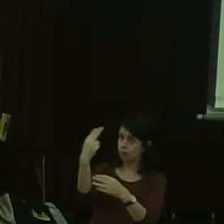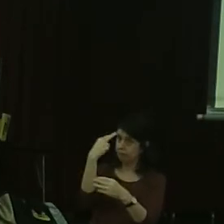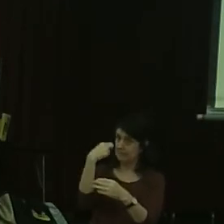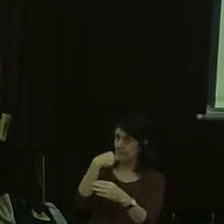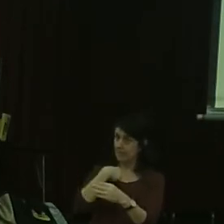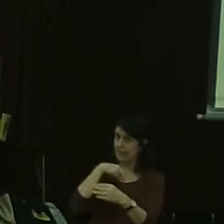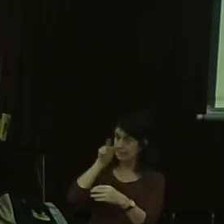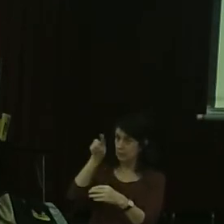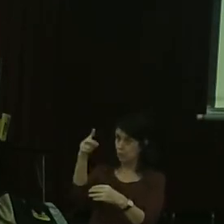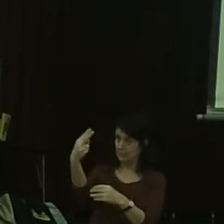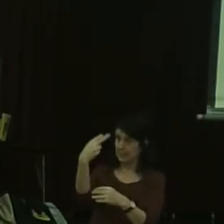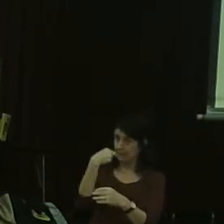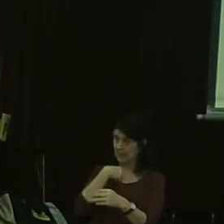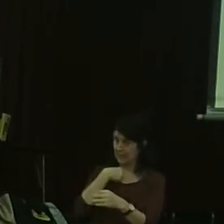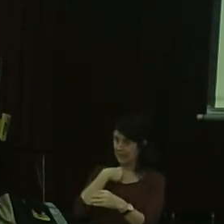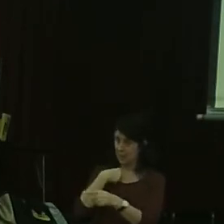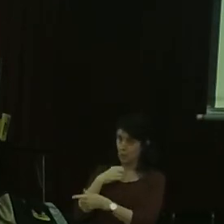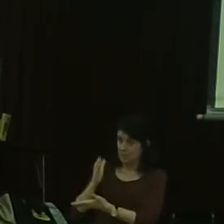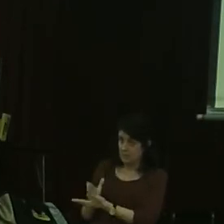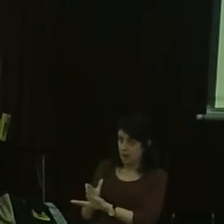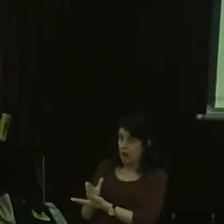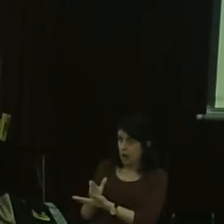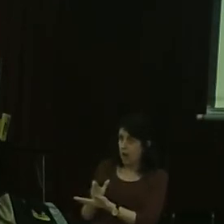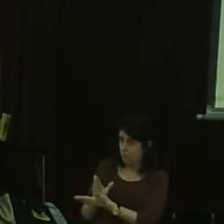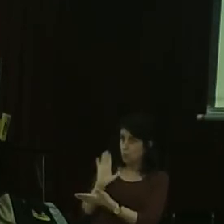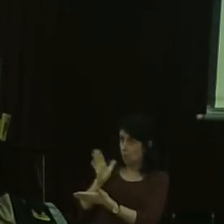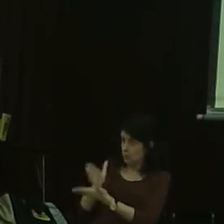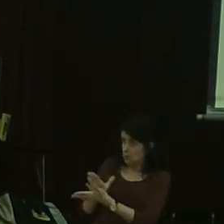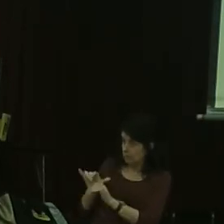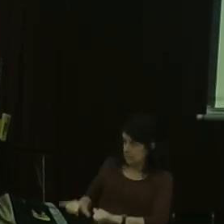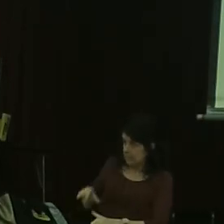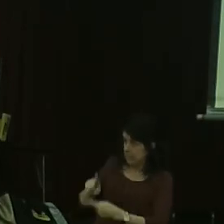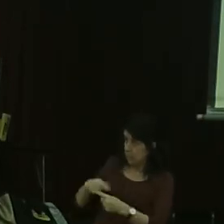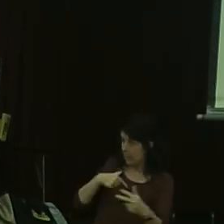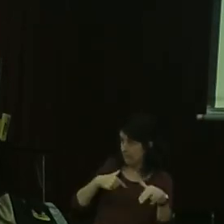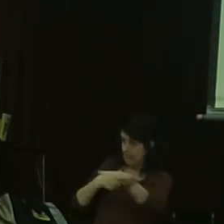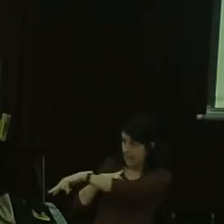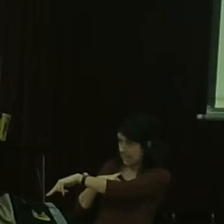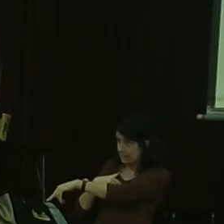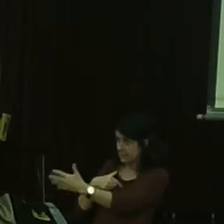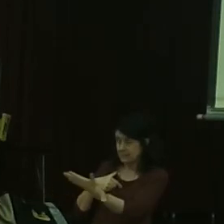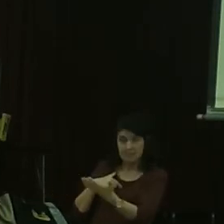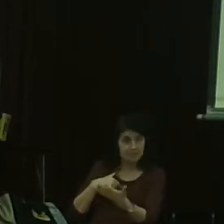and I see that they're stopped and they are committed to that until I pass?